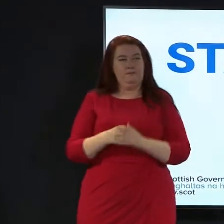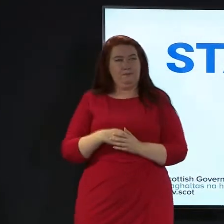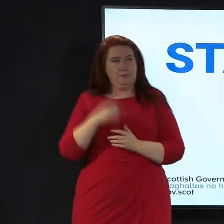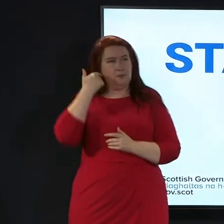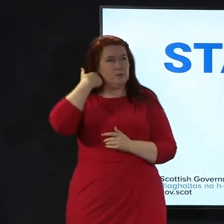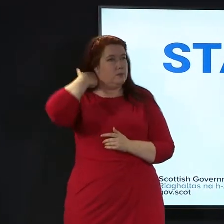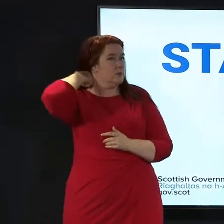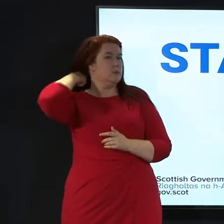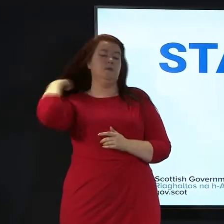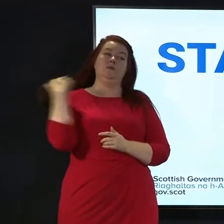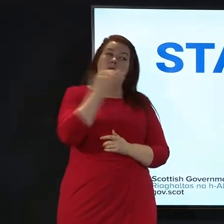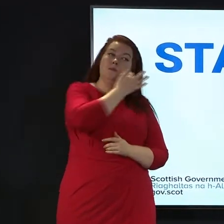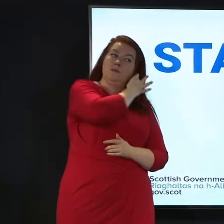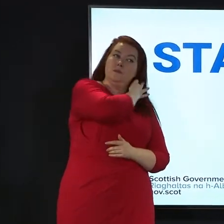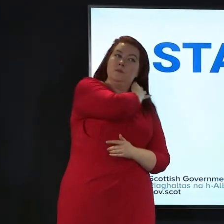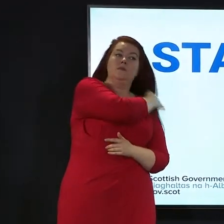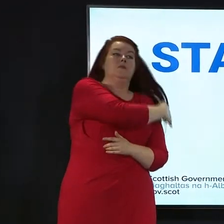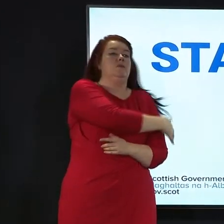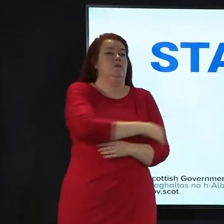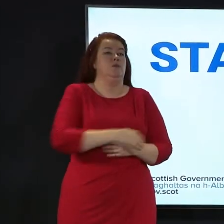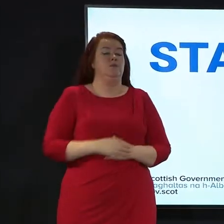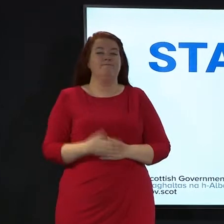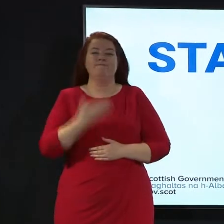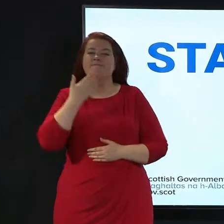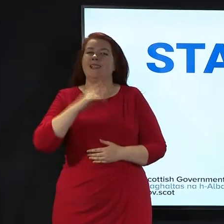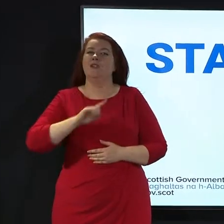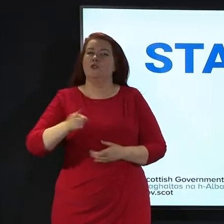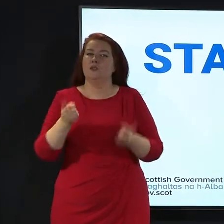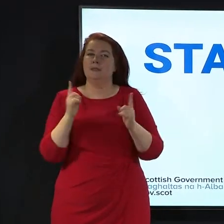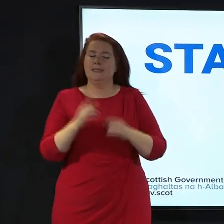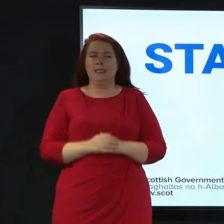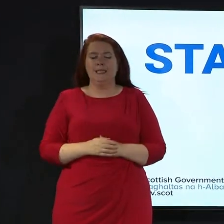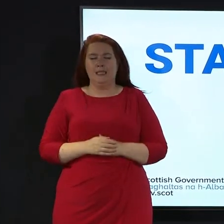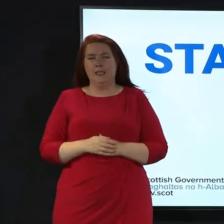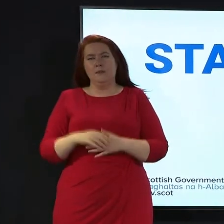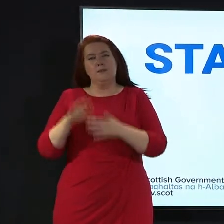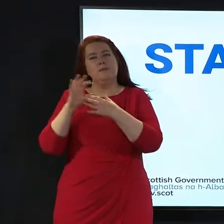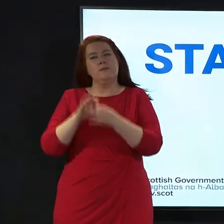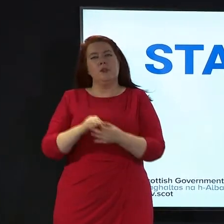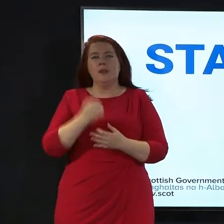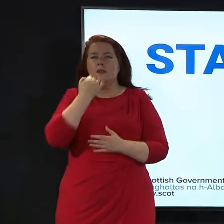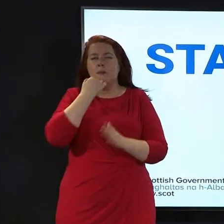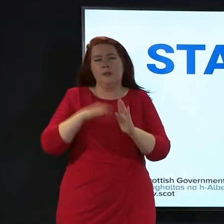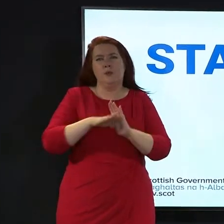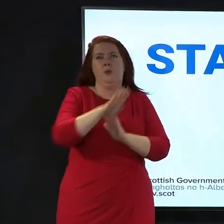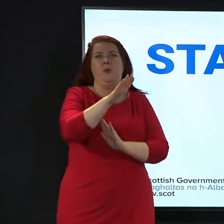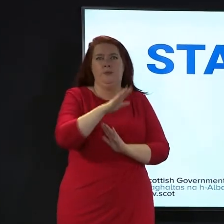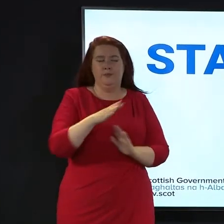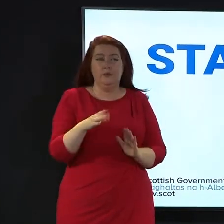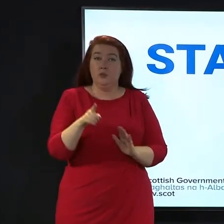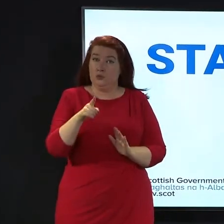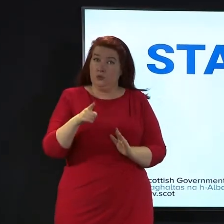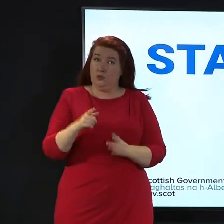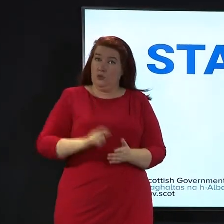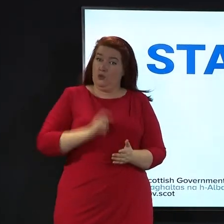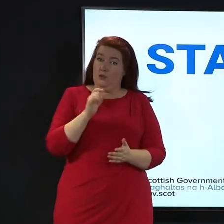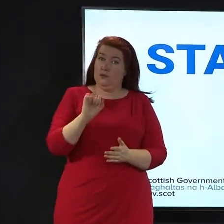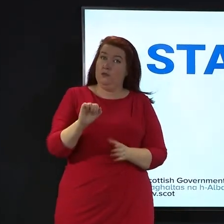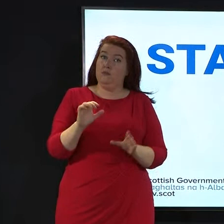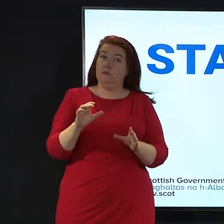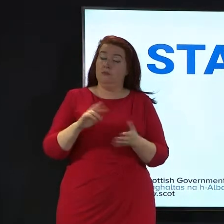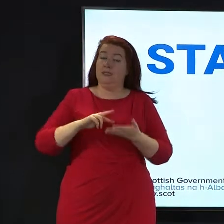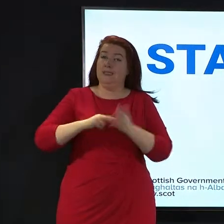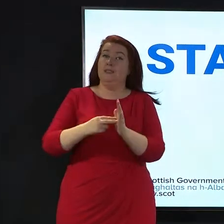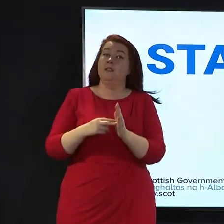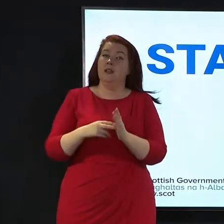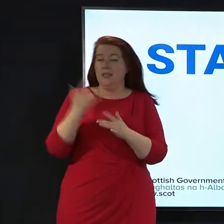Thank you, First Minister. Just on the rising number of cases that we're seeing, are you confident that the Test and Protect has the resources it needs